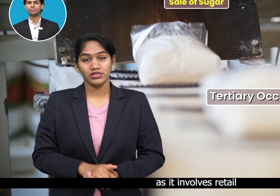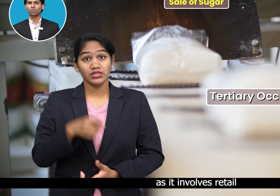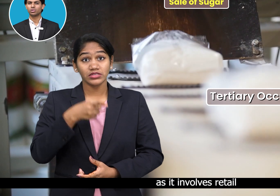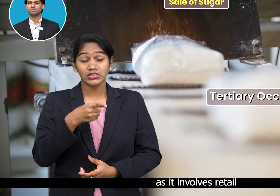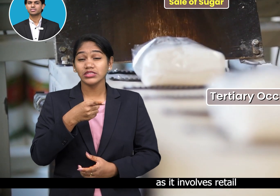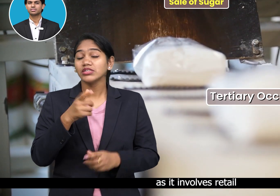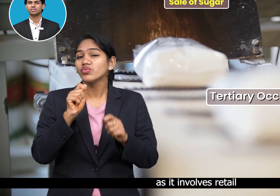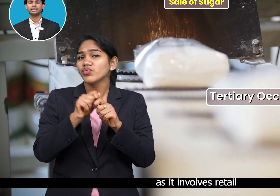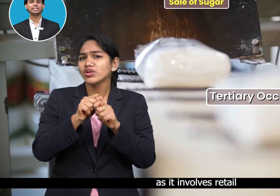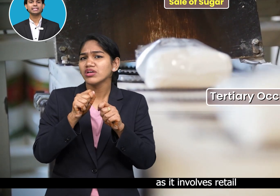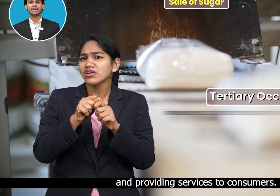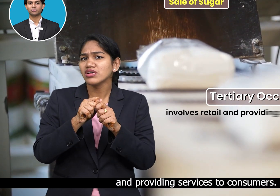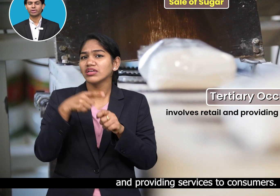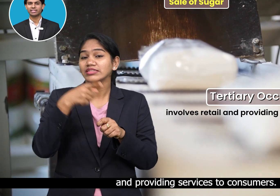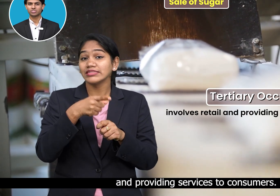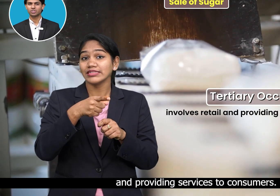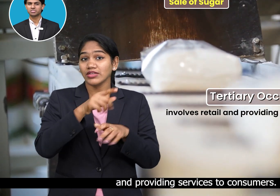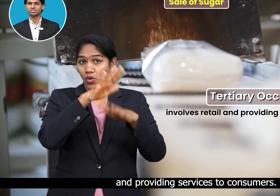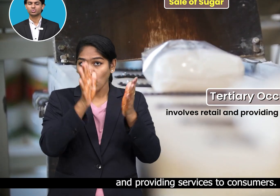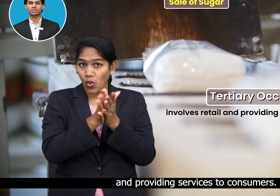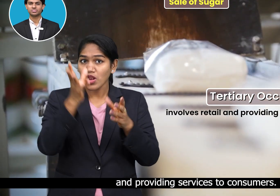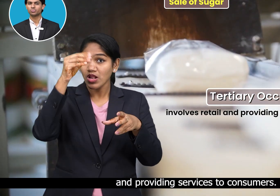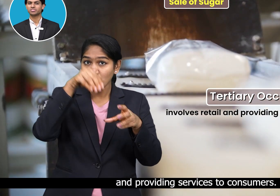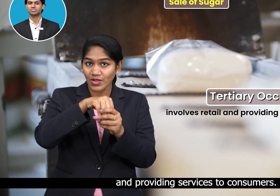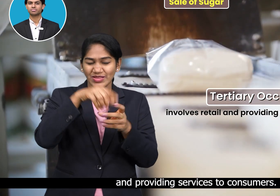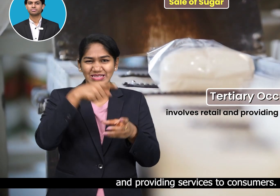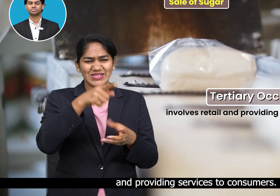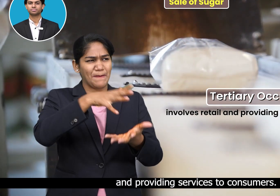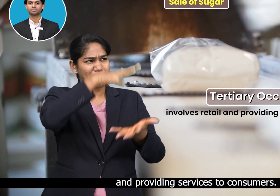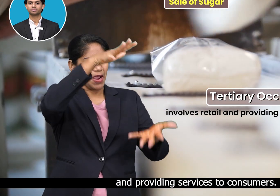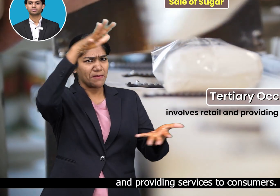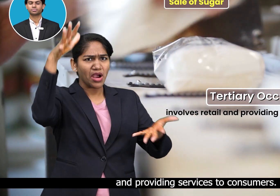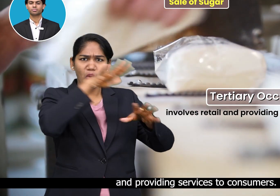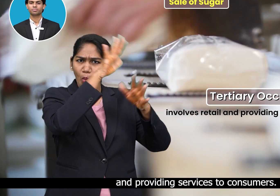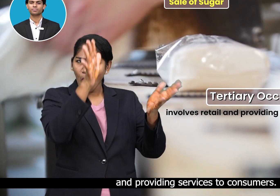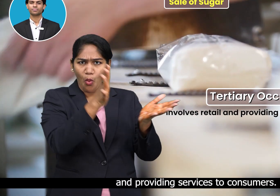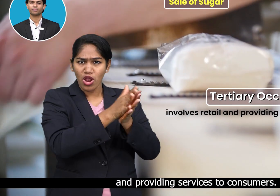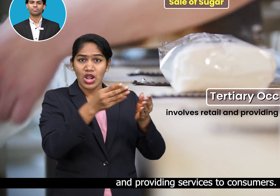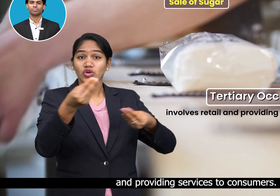as it involves retail and providing services to consumers.